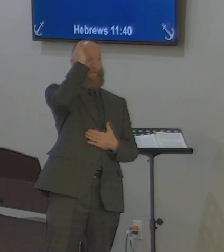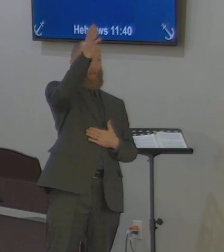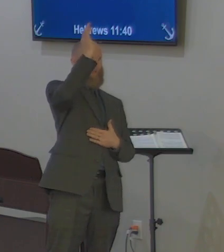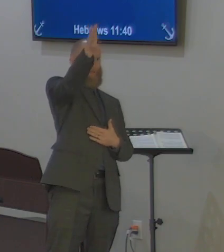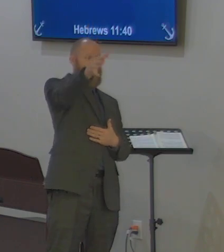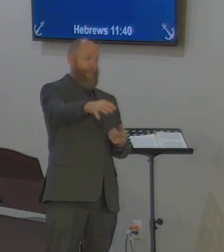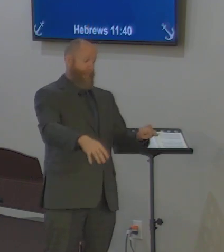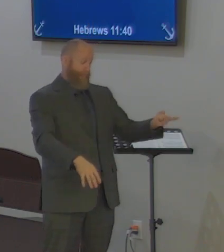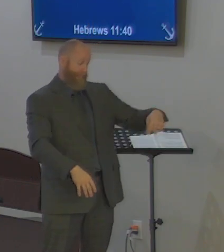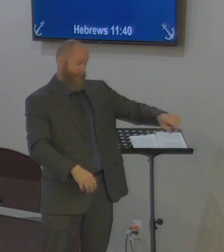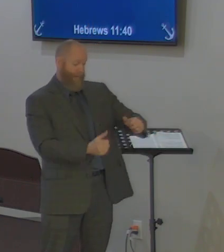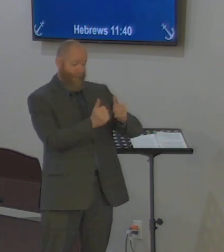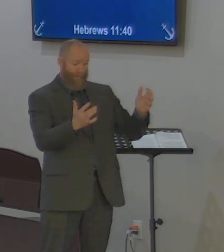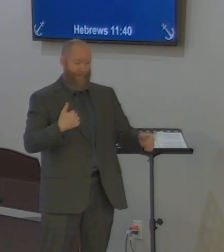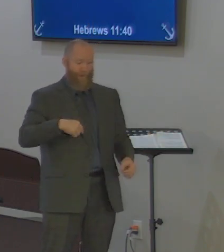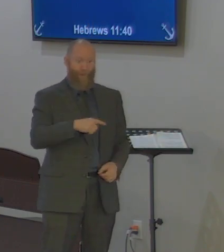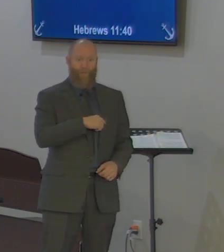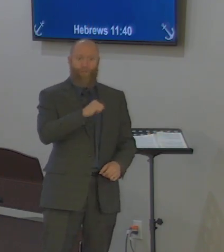not be made perfect.